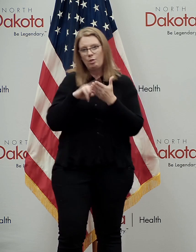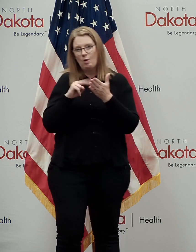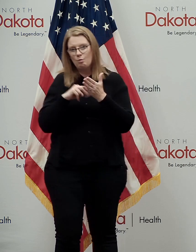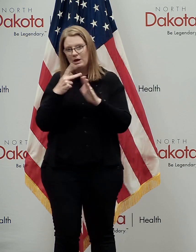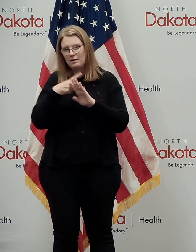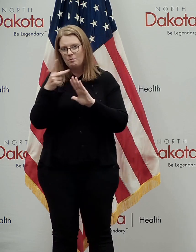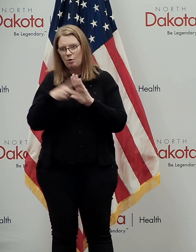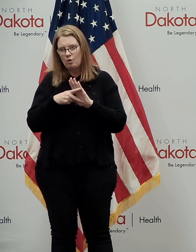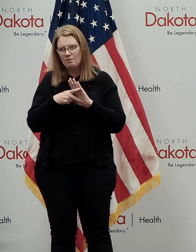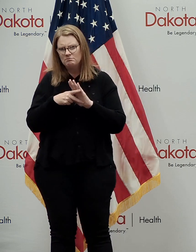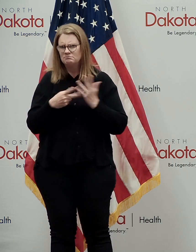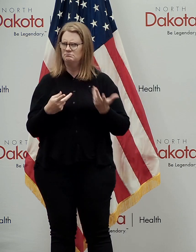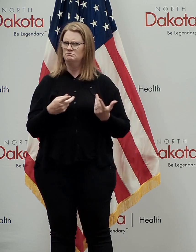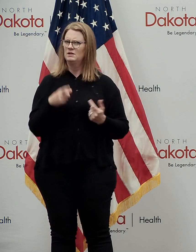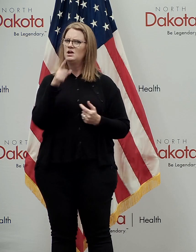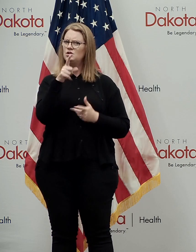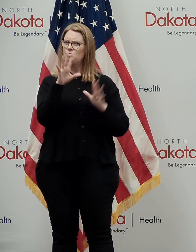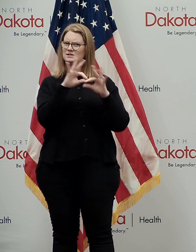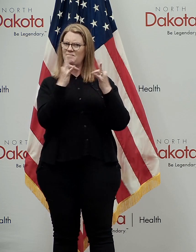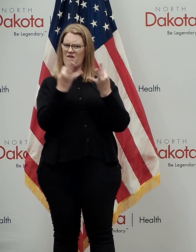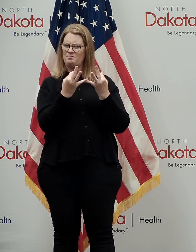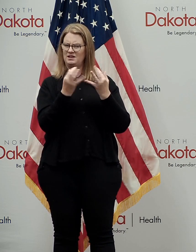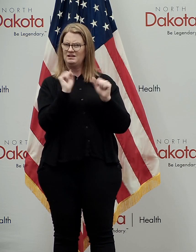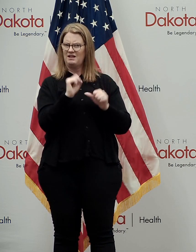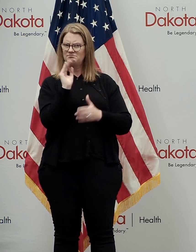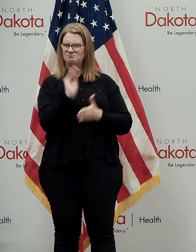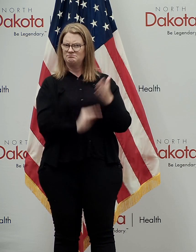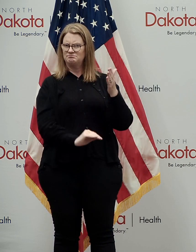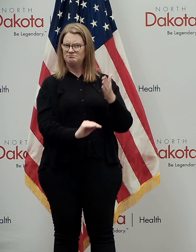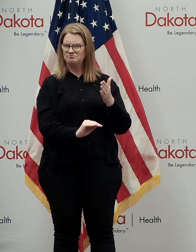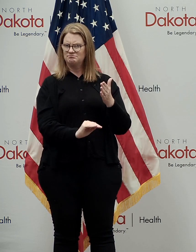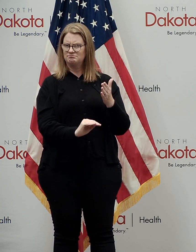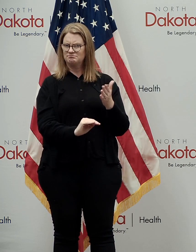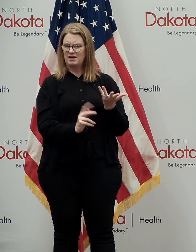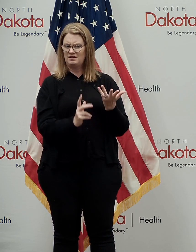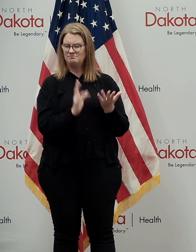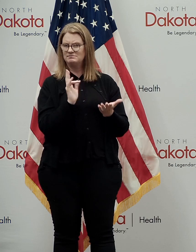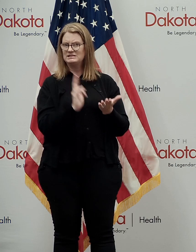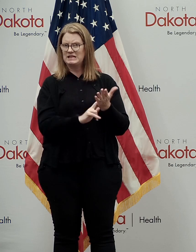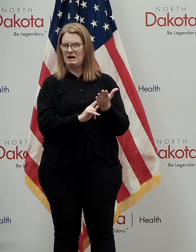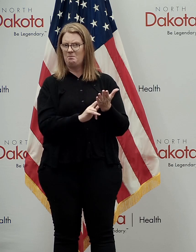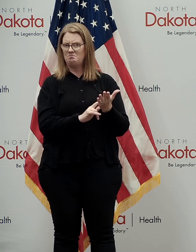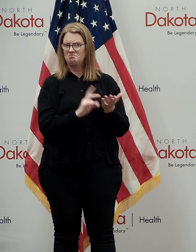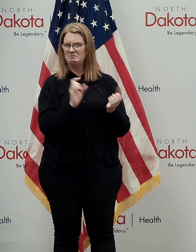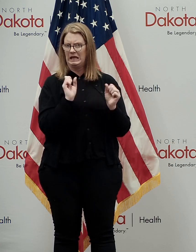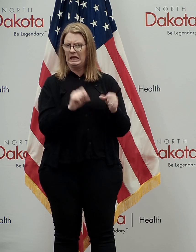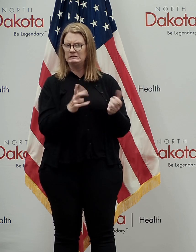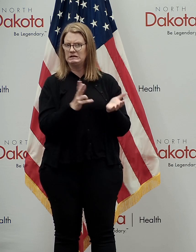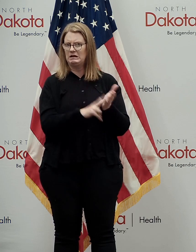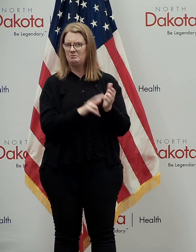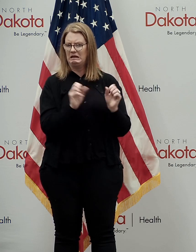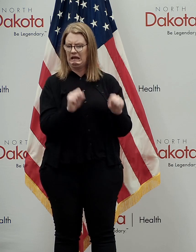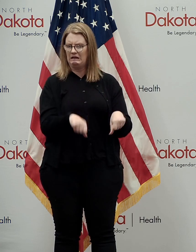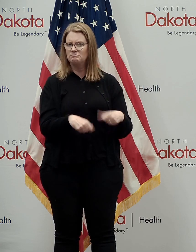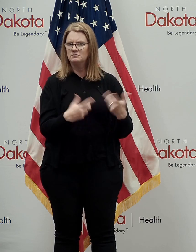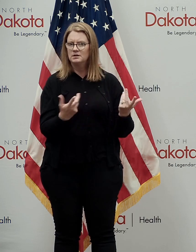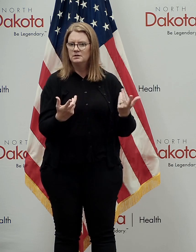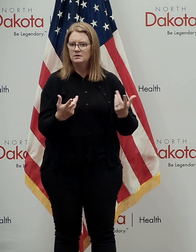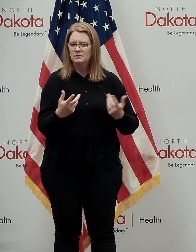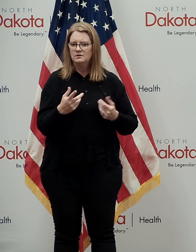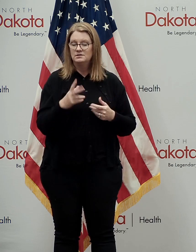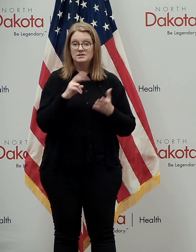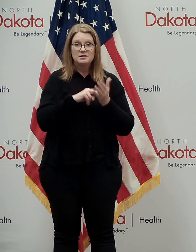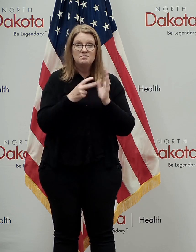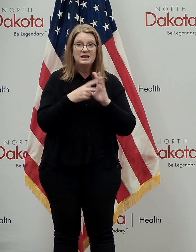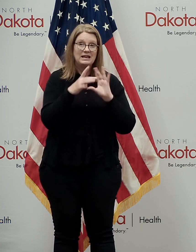want, you as a family member can enroll your child in North Dakota Exact Path for this upcoming year. And so it doesn't need to be